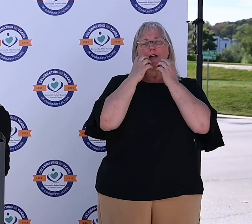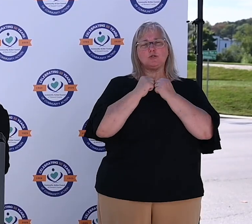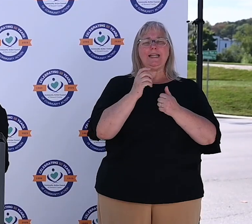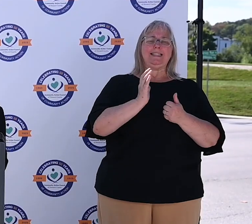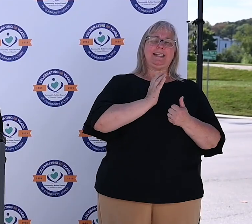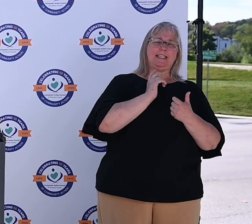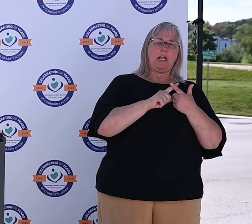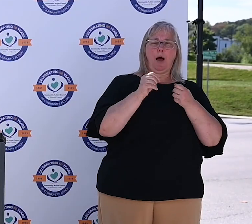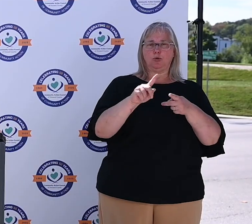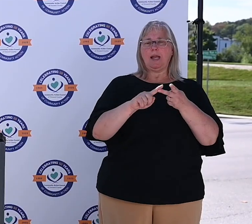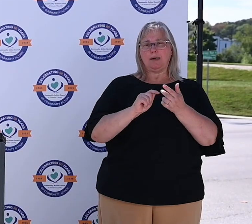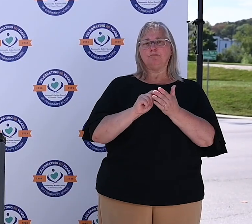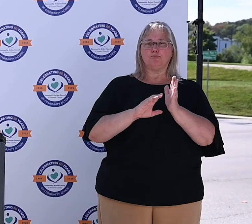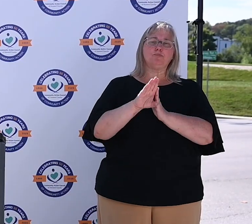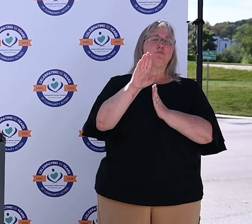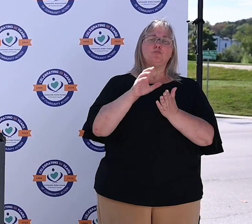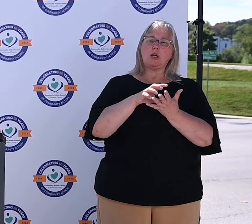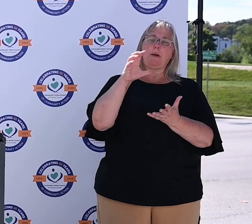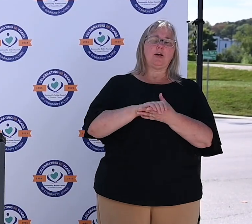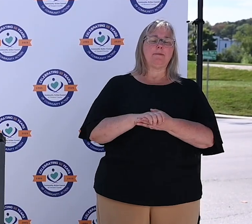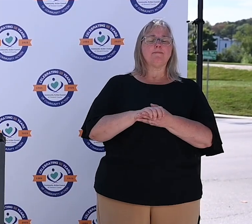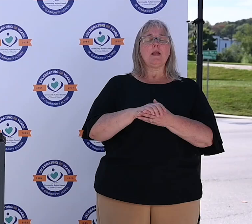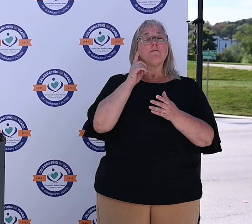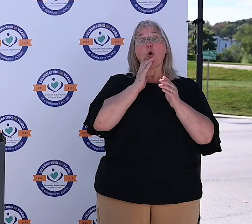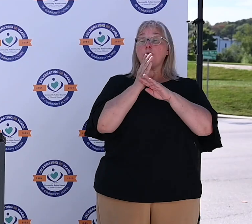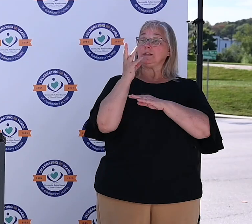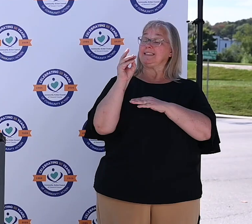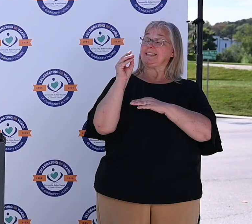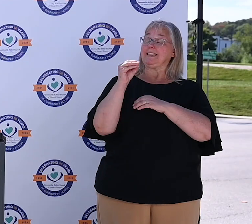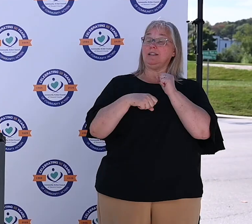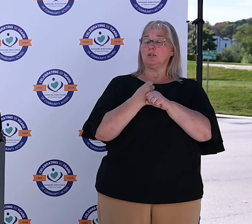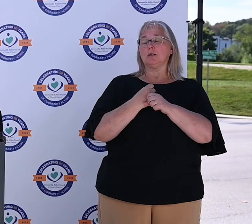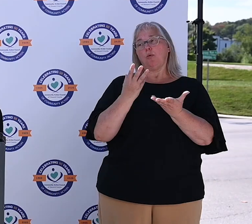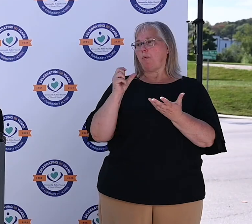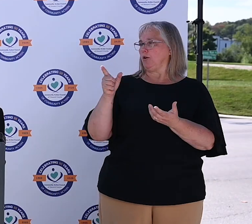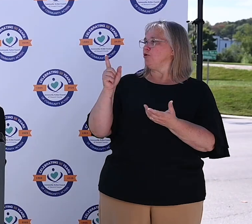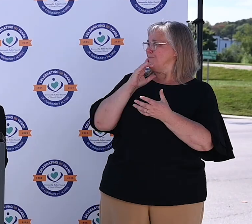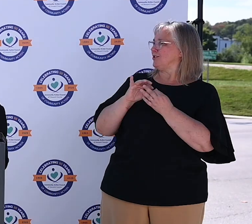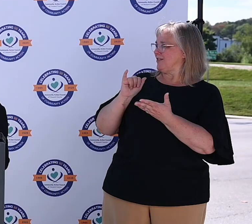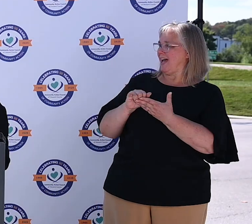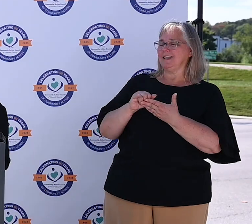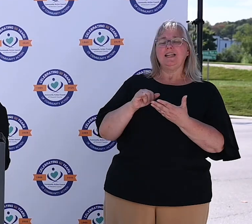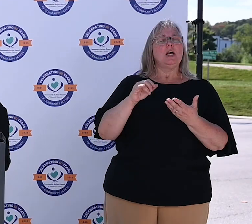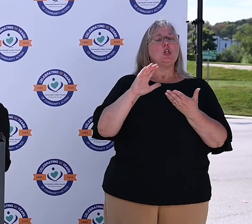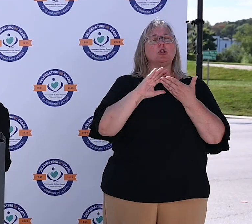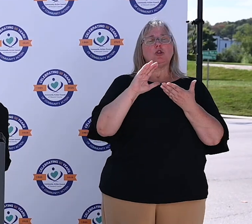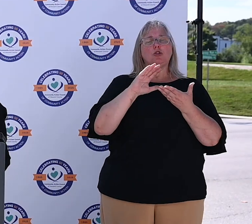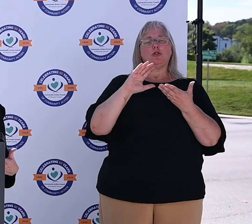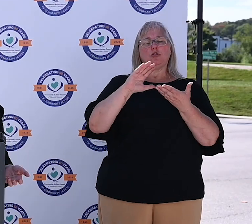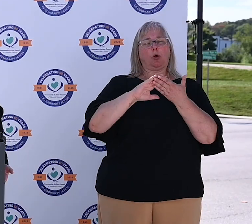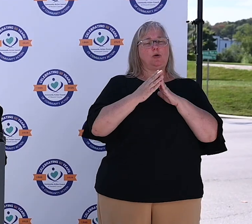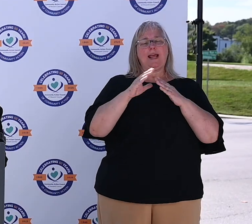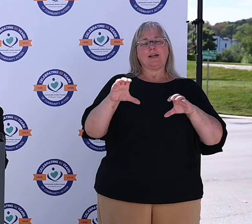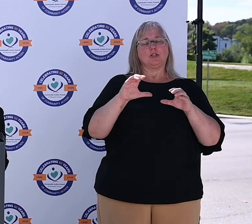opportunity, and prosperity. For more than 60 years, Well, you mentioned that. The Community Action Council of Howard County